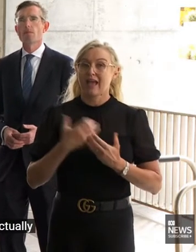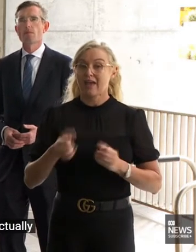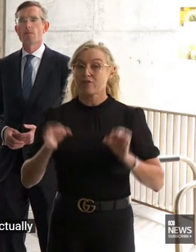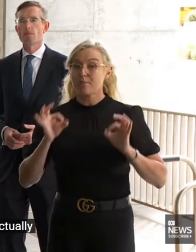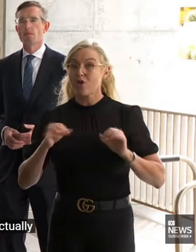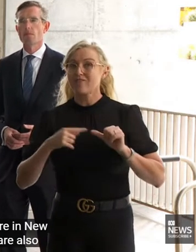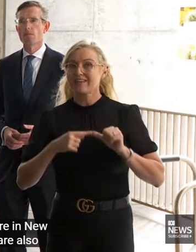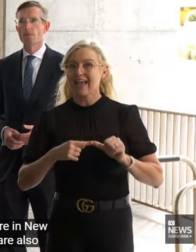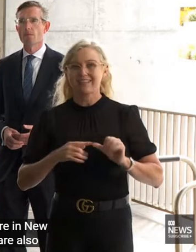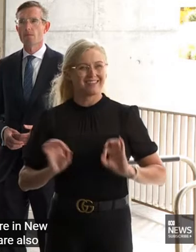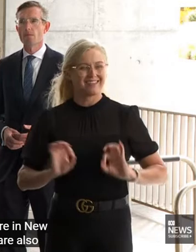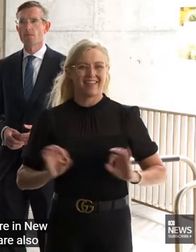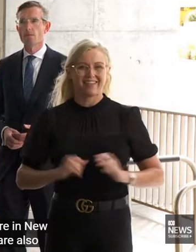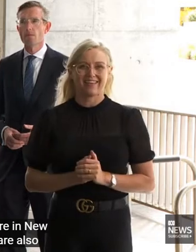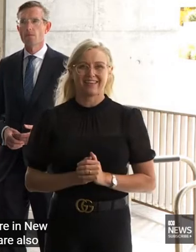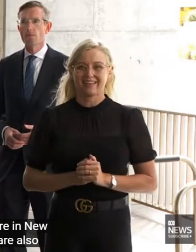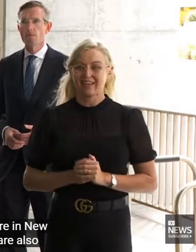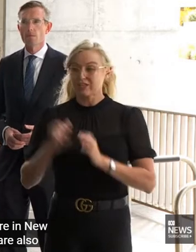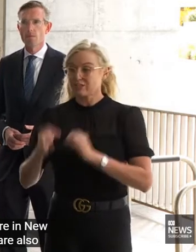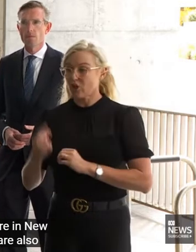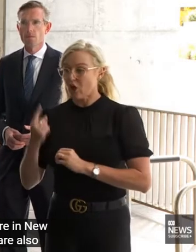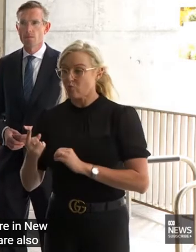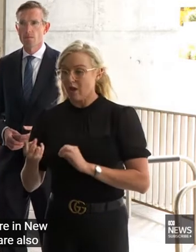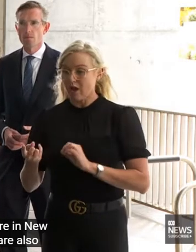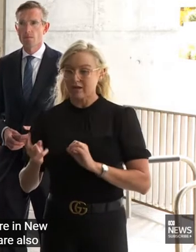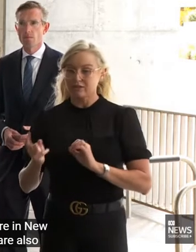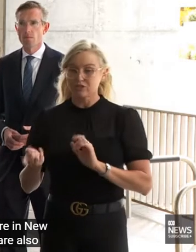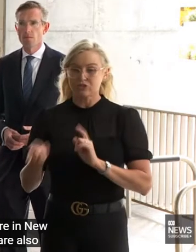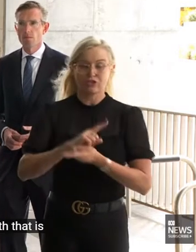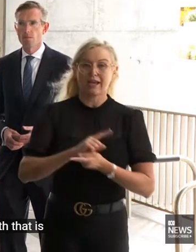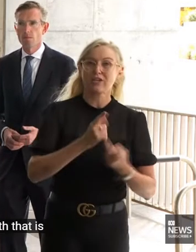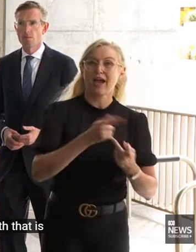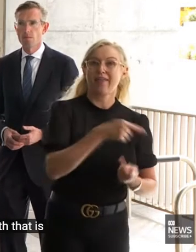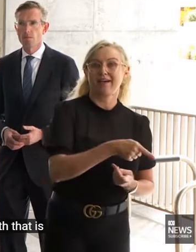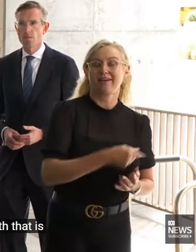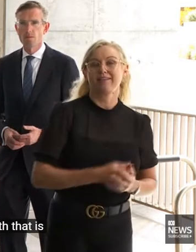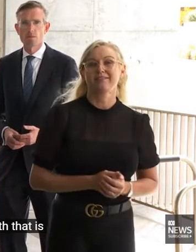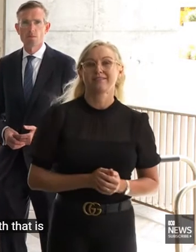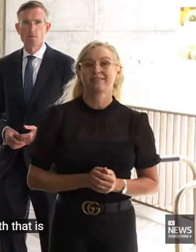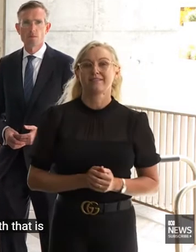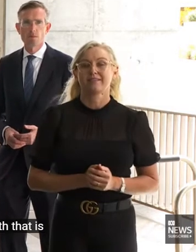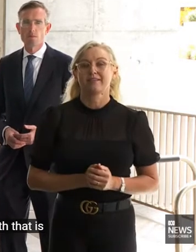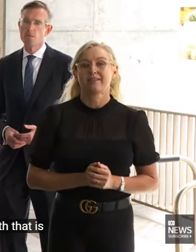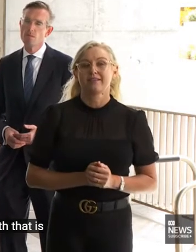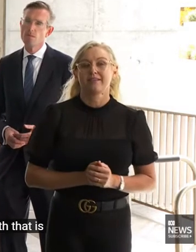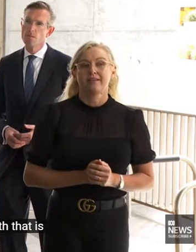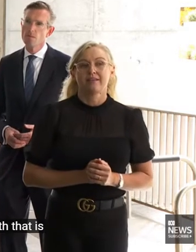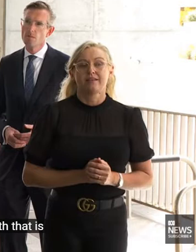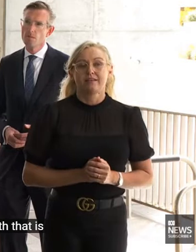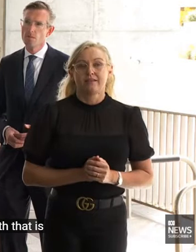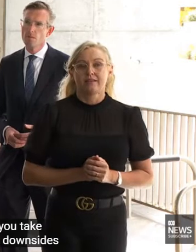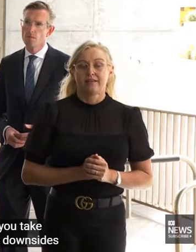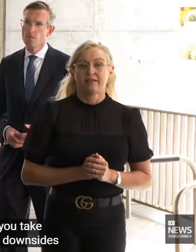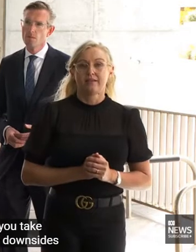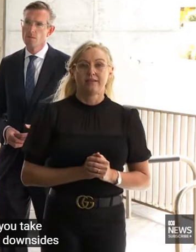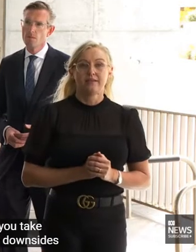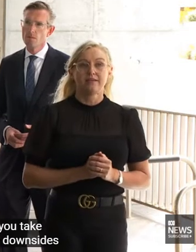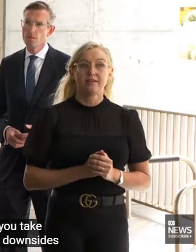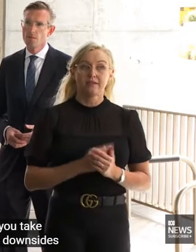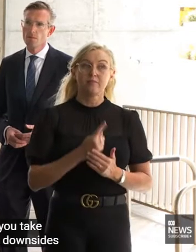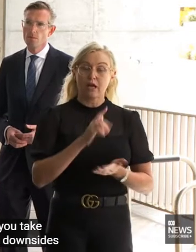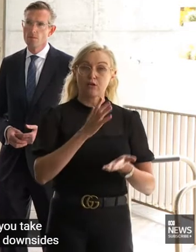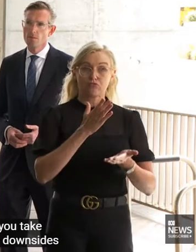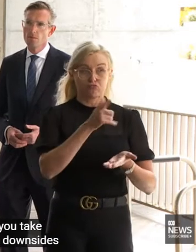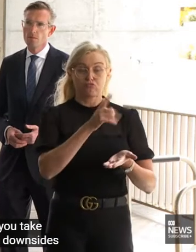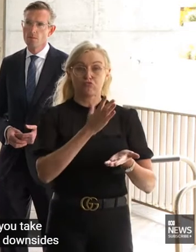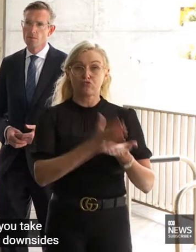step that you take that doesn't have some downsides. Can I also just answer or just clarify a point you just made, and that is that the majority of